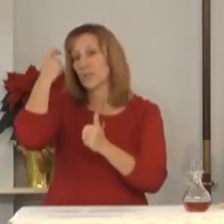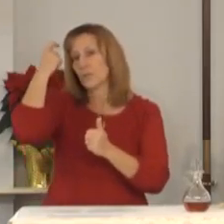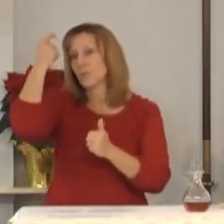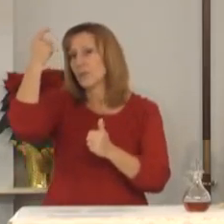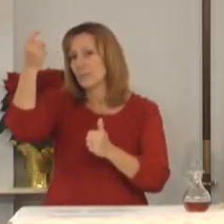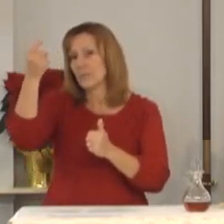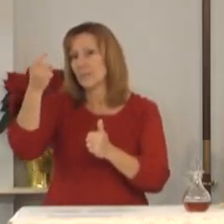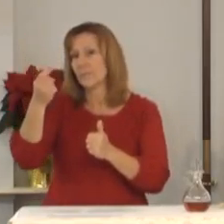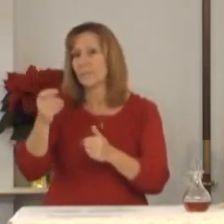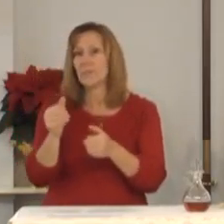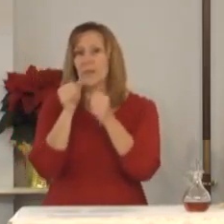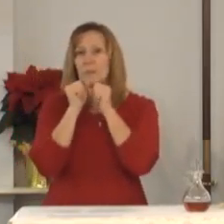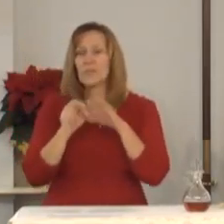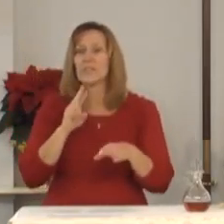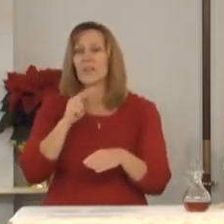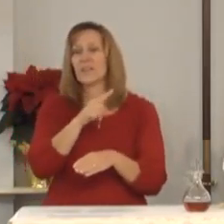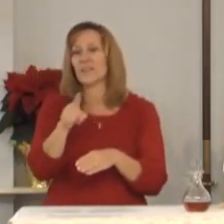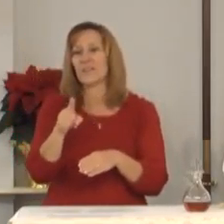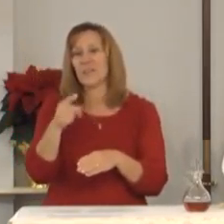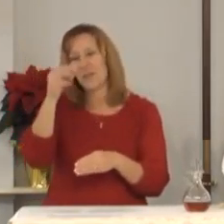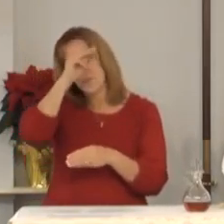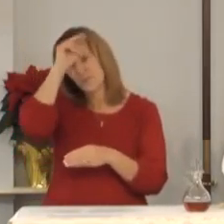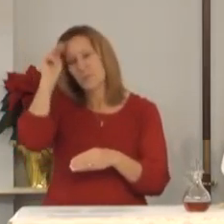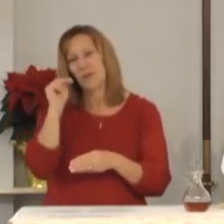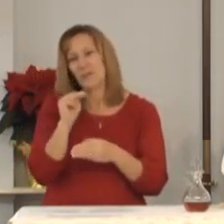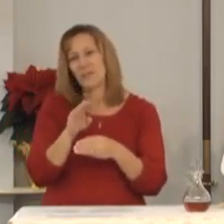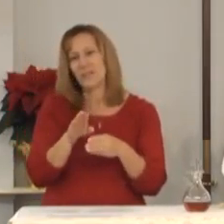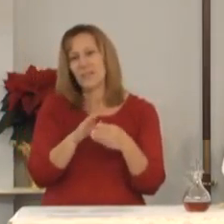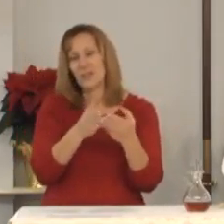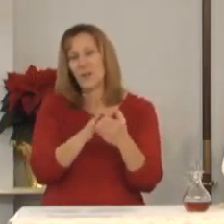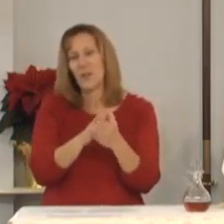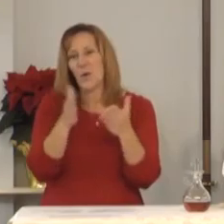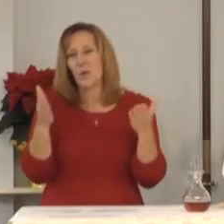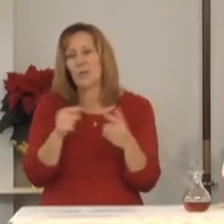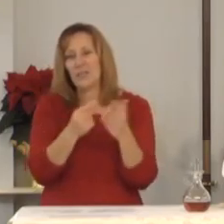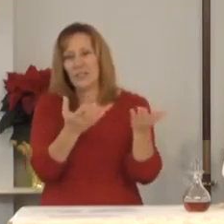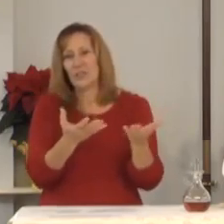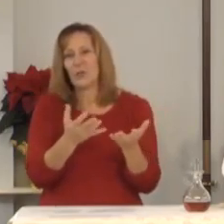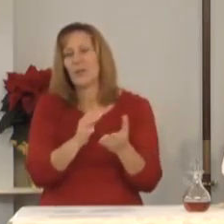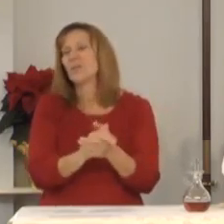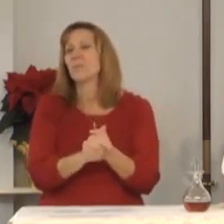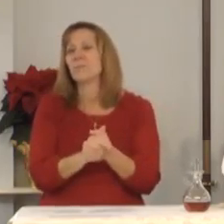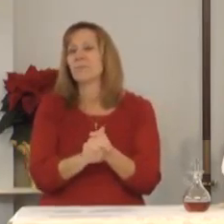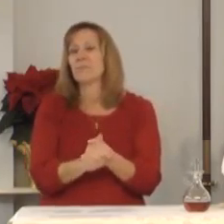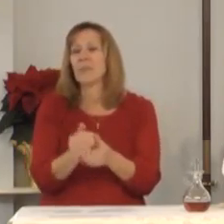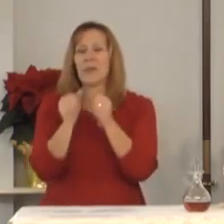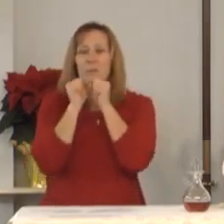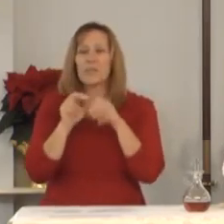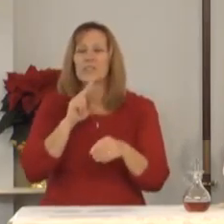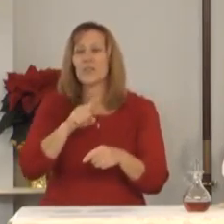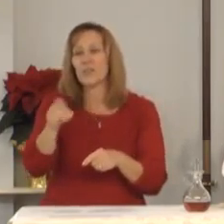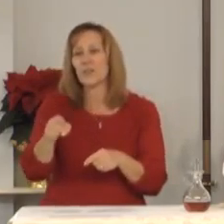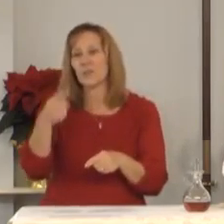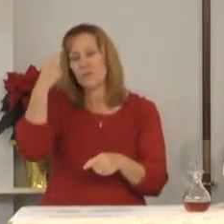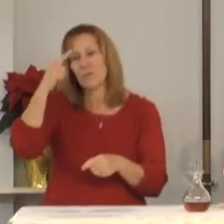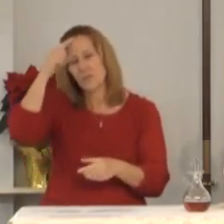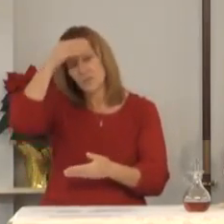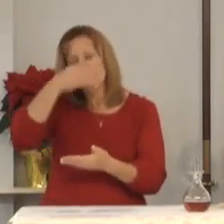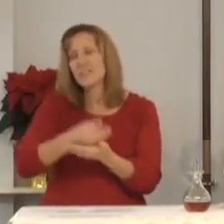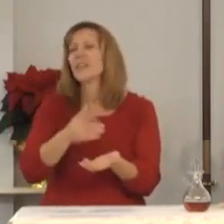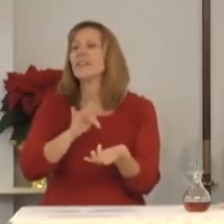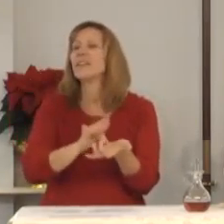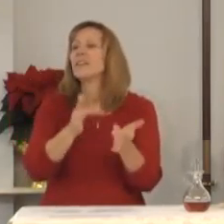dreams. Blessed are you for Mary's openness to your will. Blessed are you for your